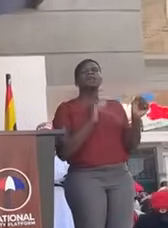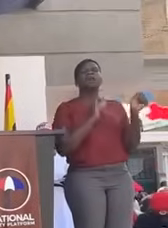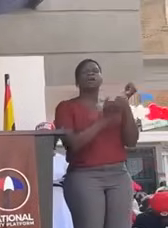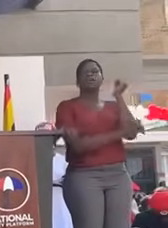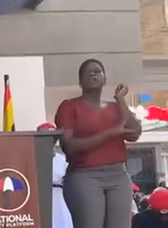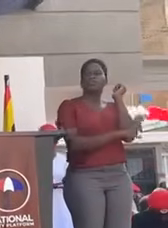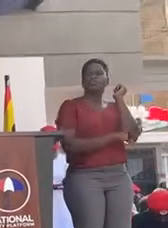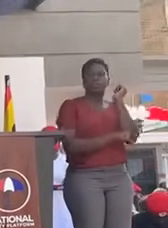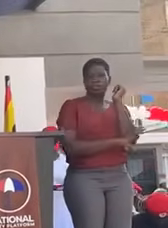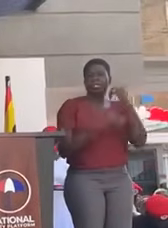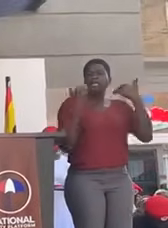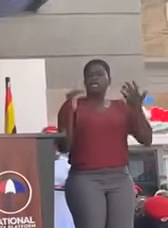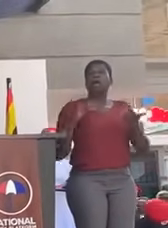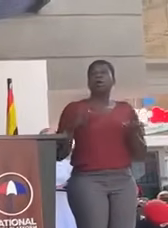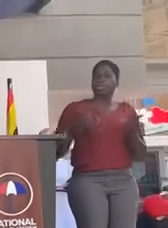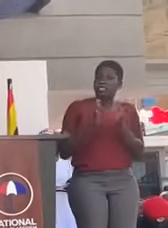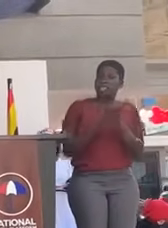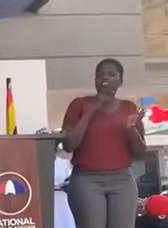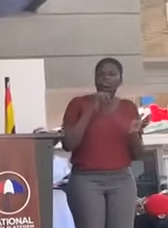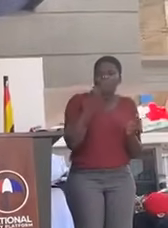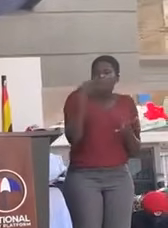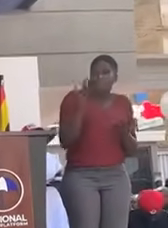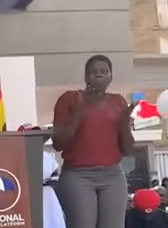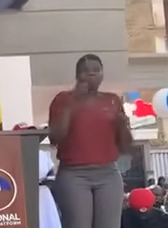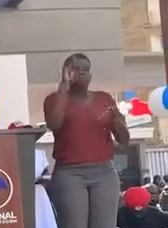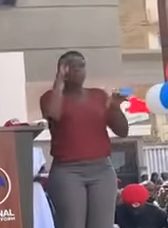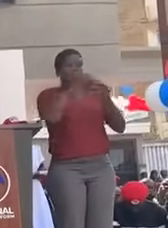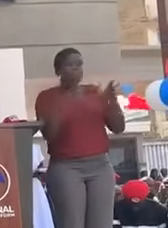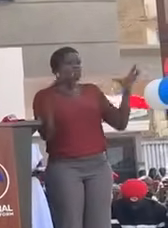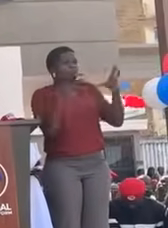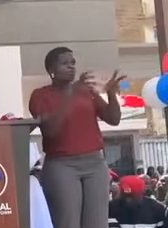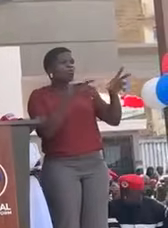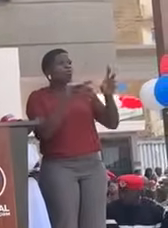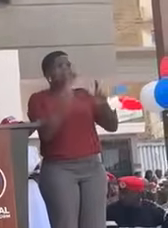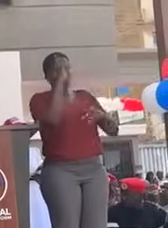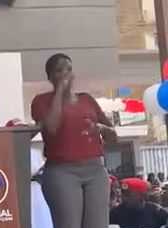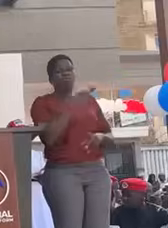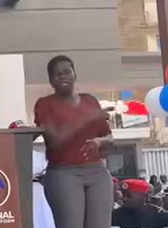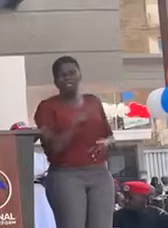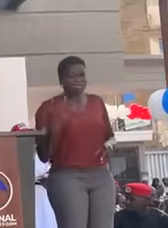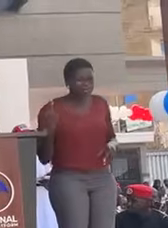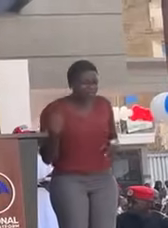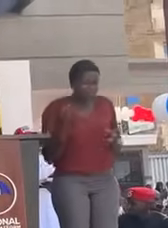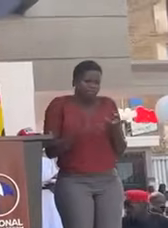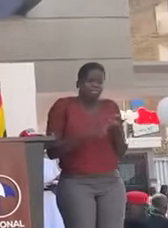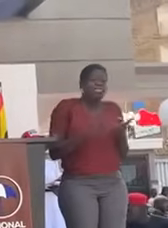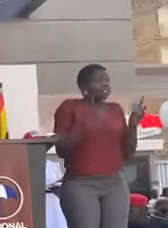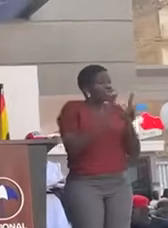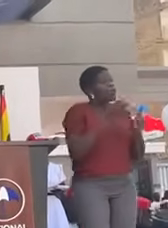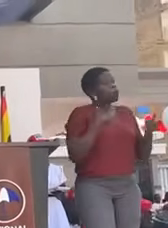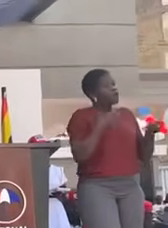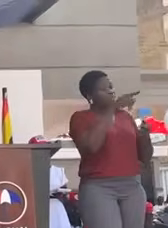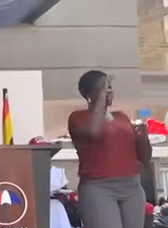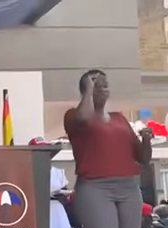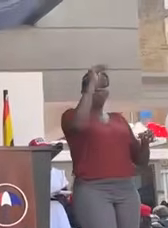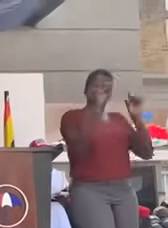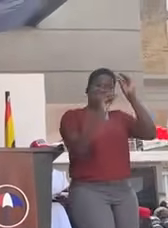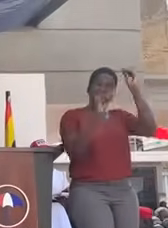ne banyabo oba oli munaddiini era njagala obubaka buno bugende eri banaddiini